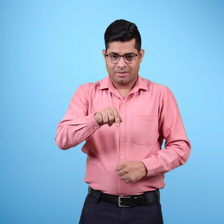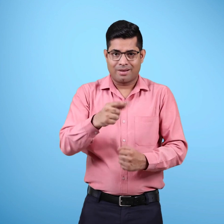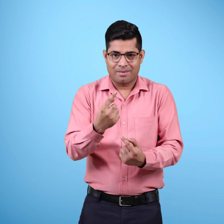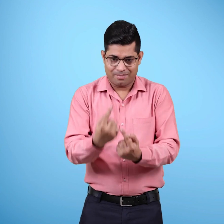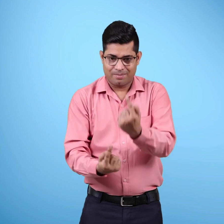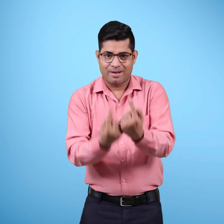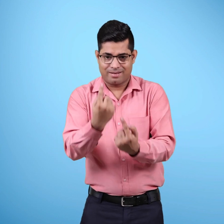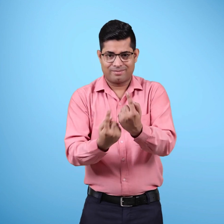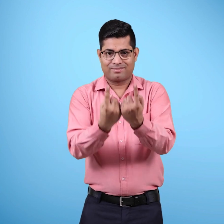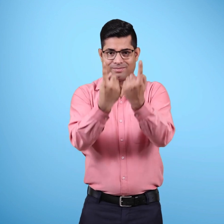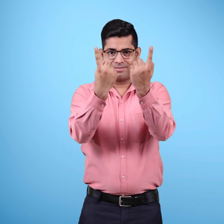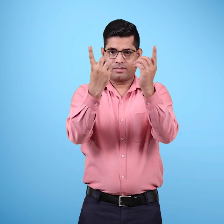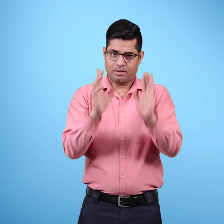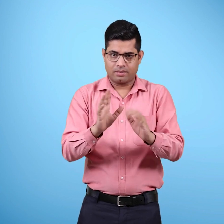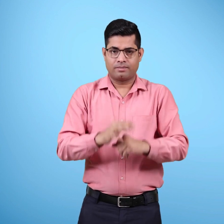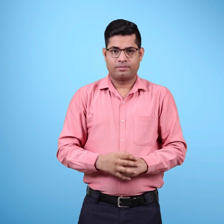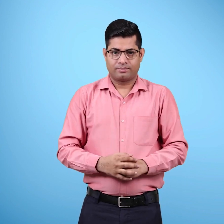Can you label the stem,